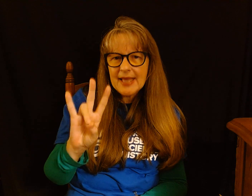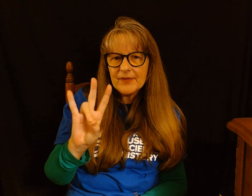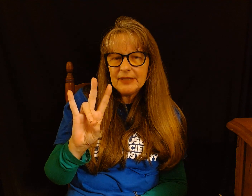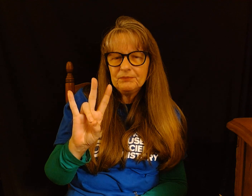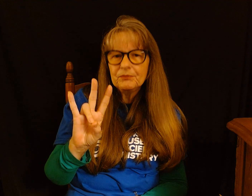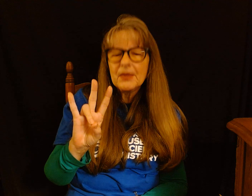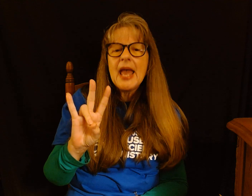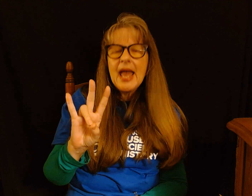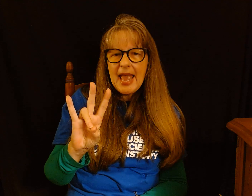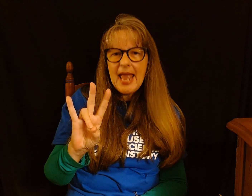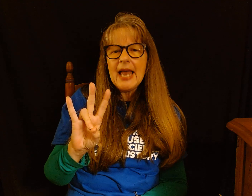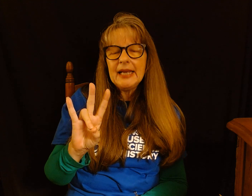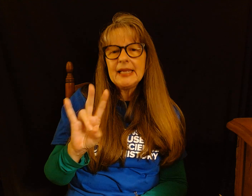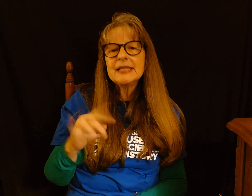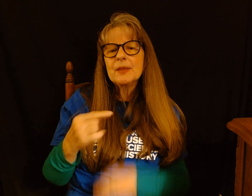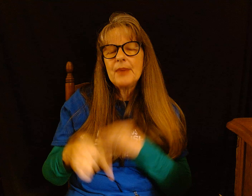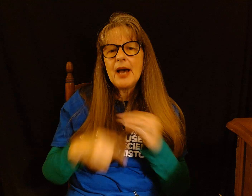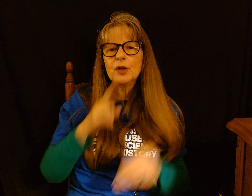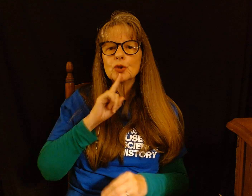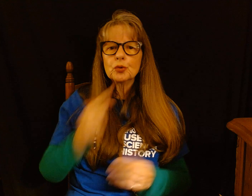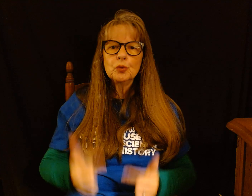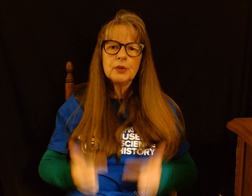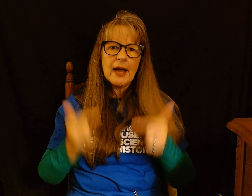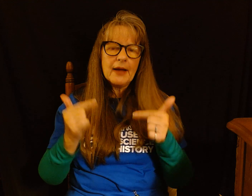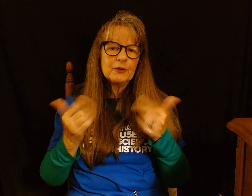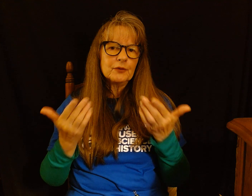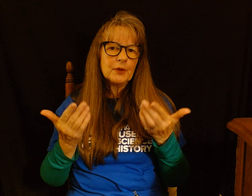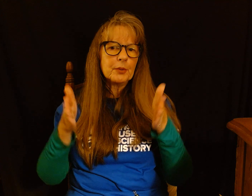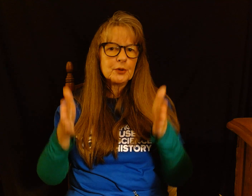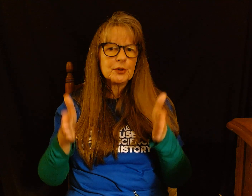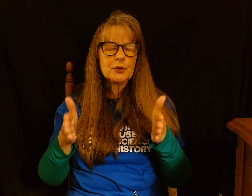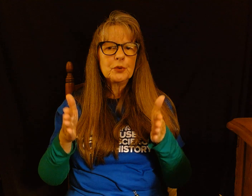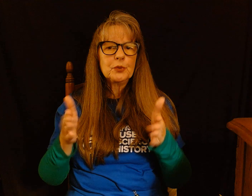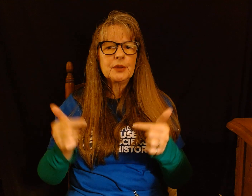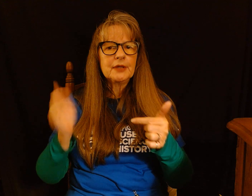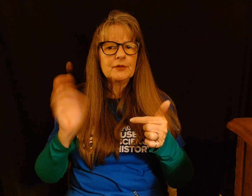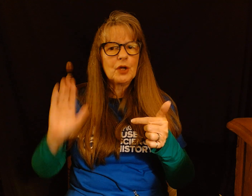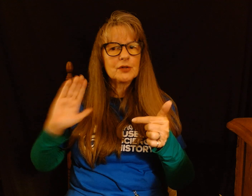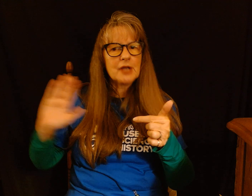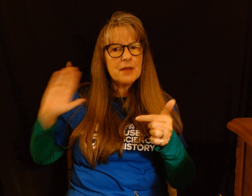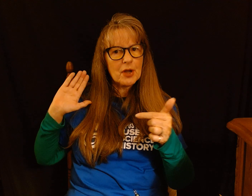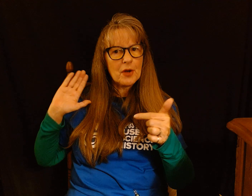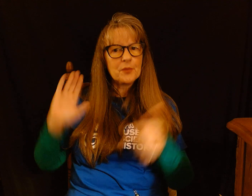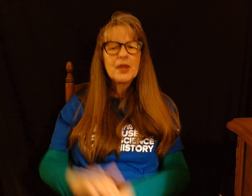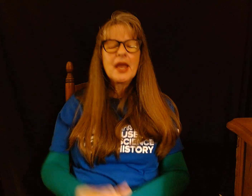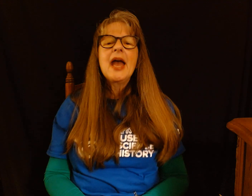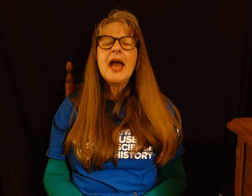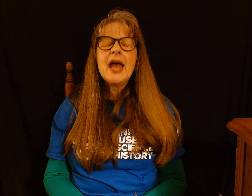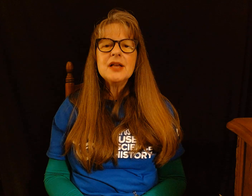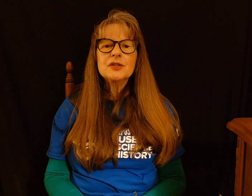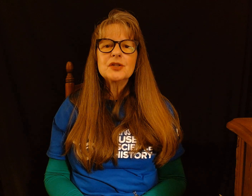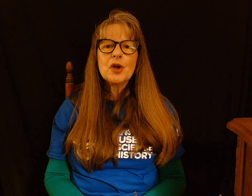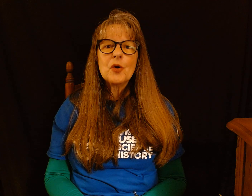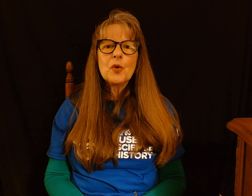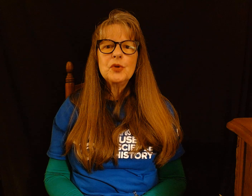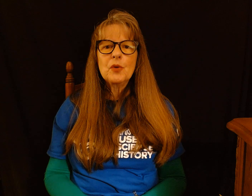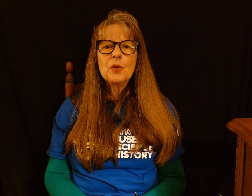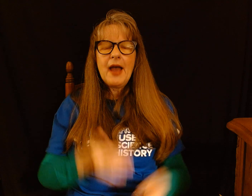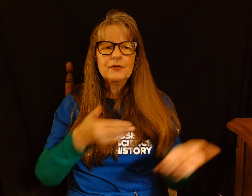1887, and it's about a true life of a person who lived a long time ago. And so, they have to